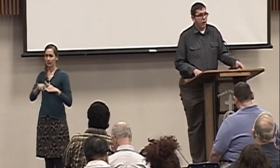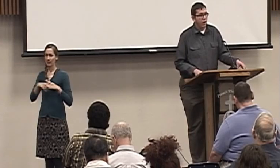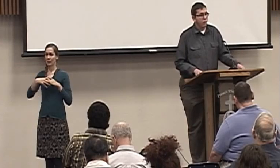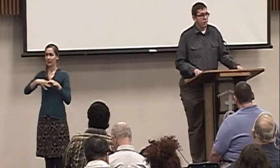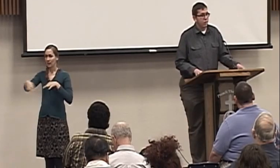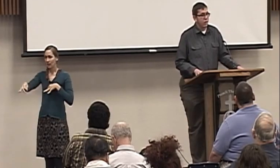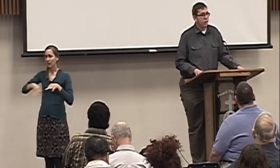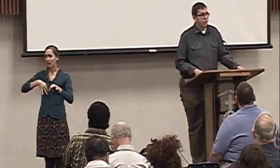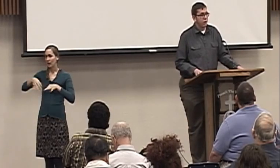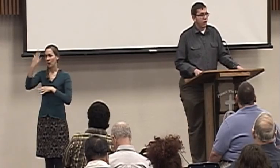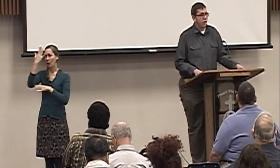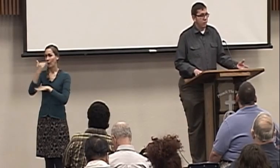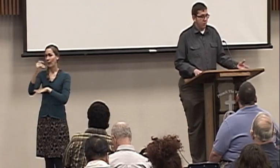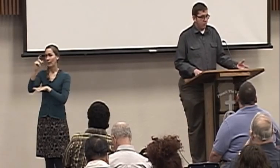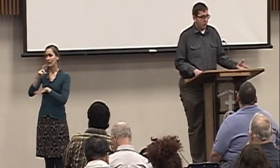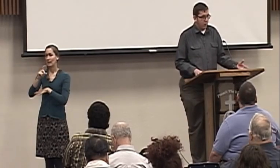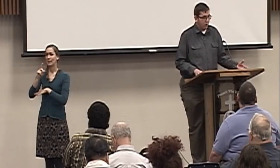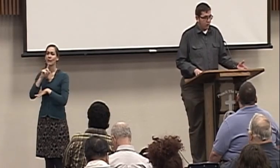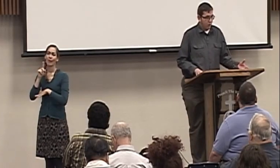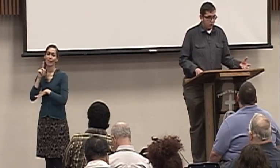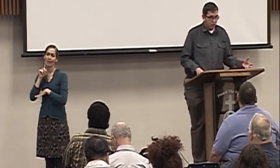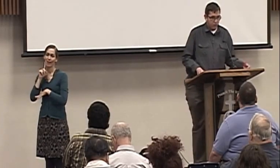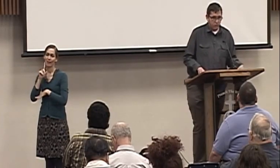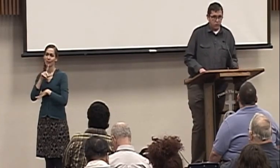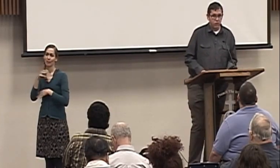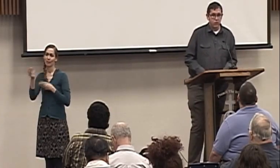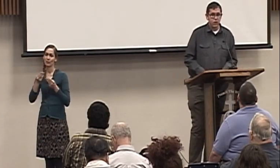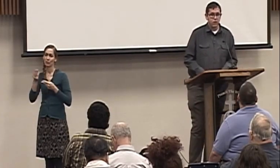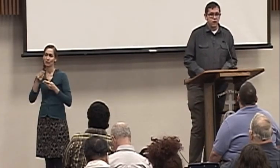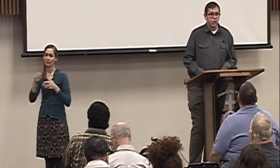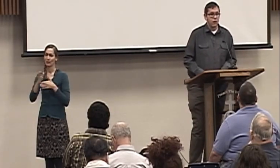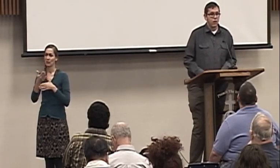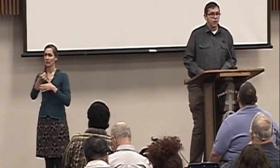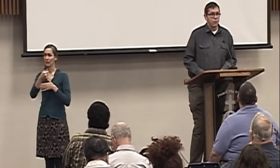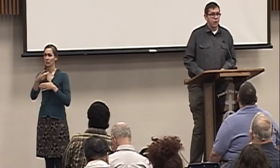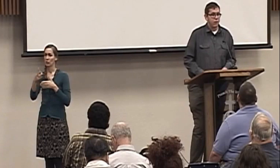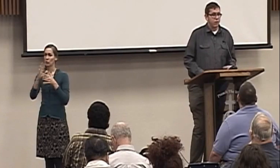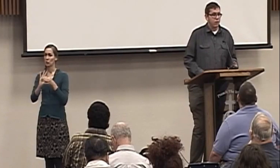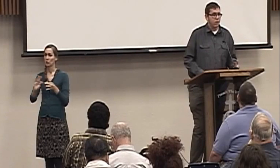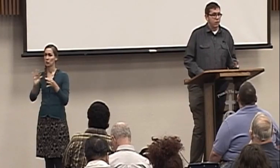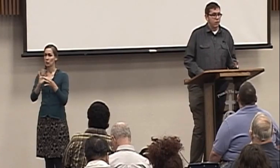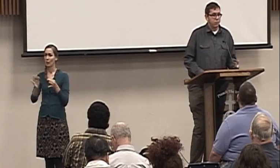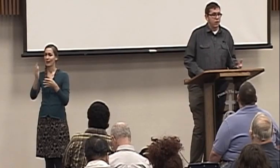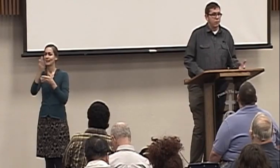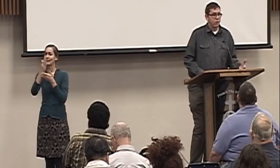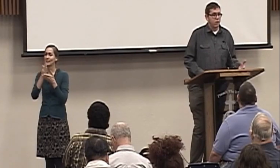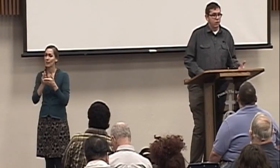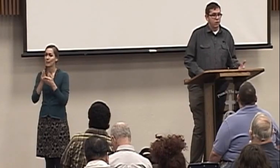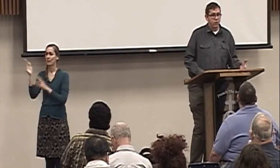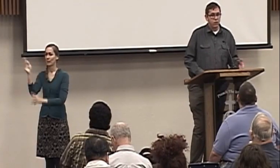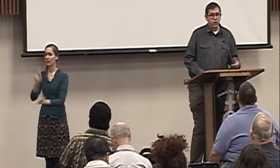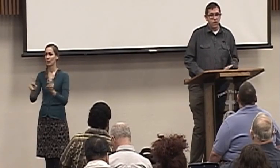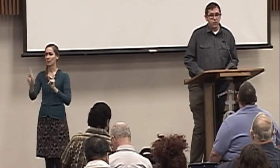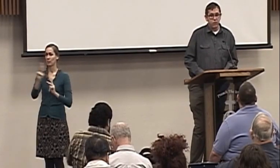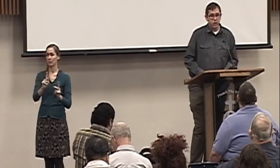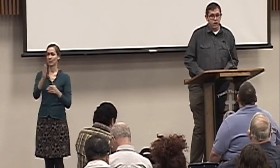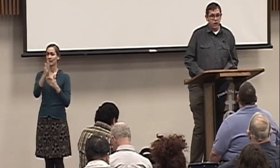was the need for the deaf ministry, and share a few stories of some of the people, some of the deaf, how